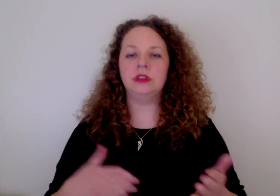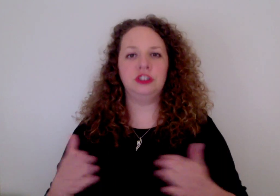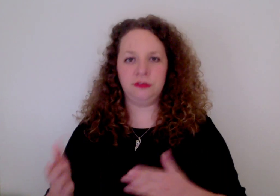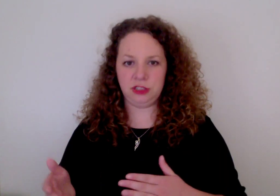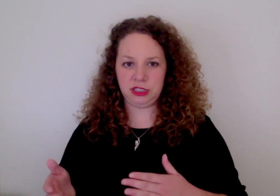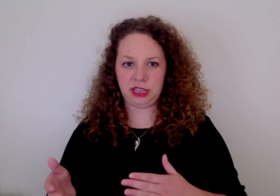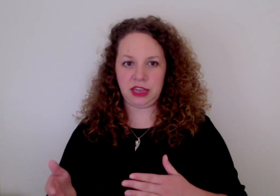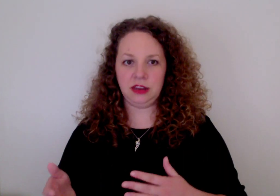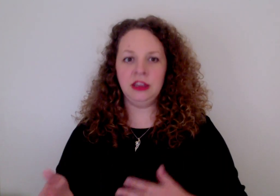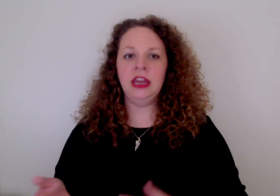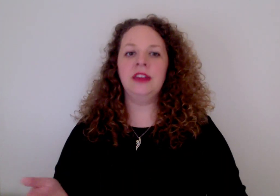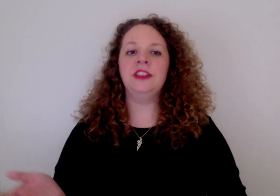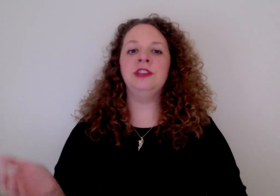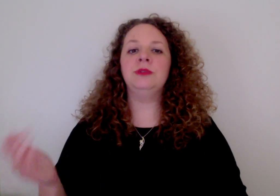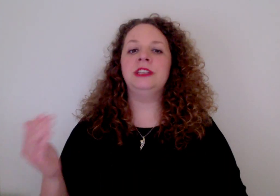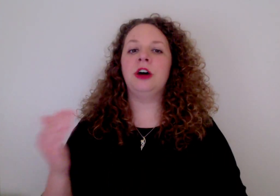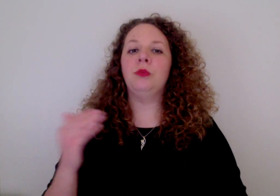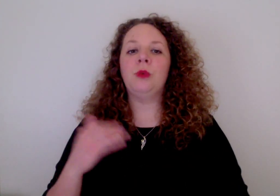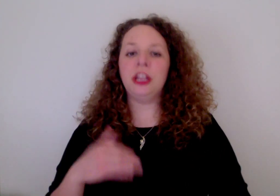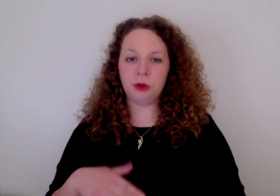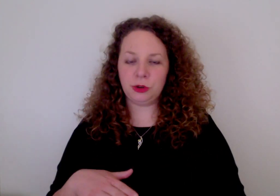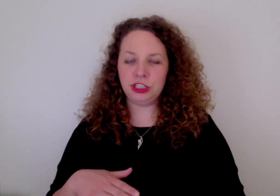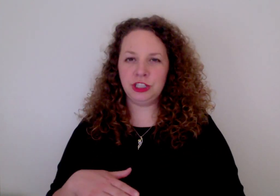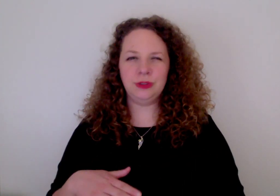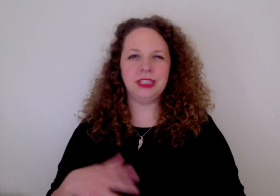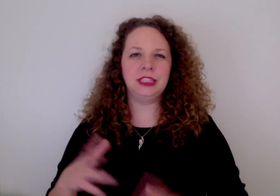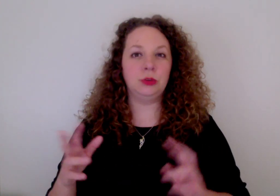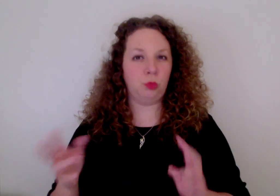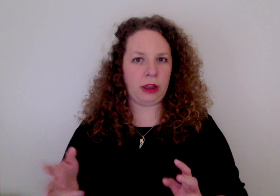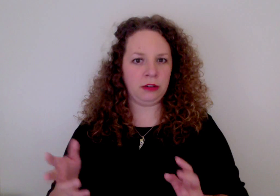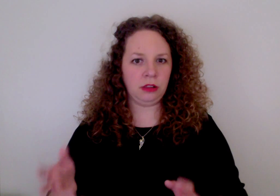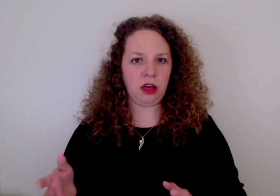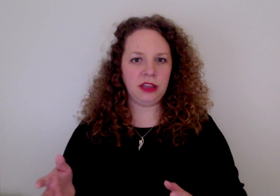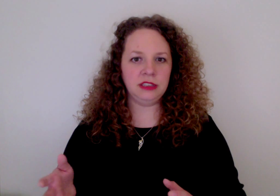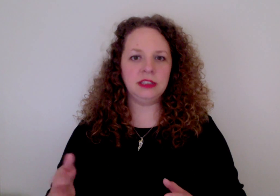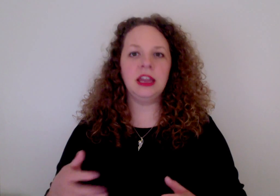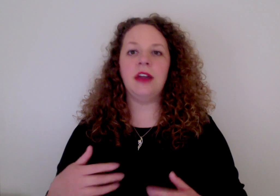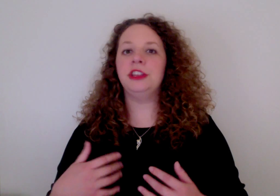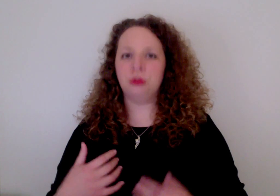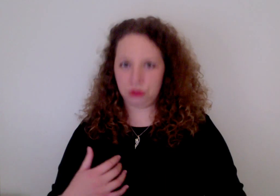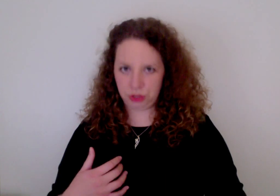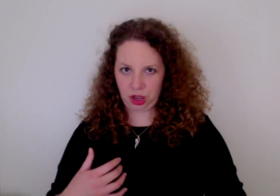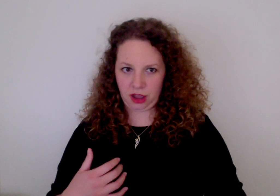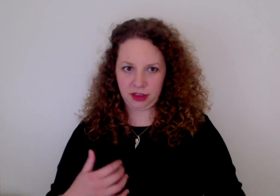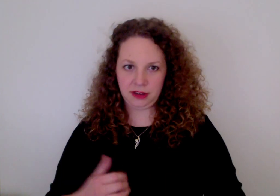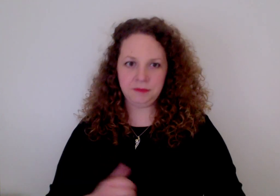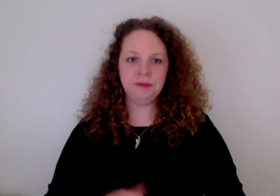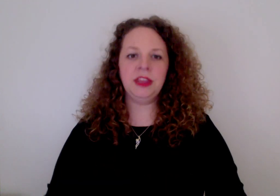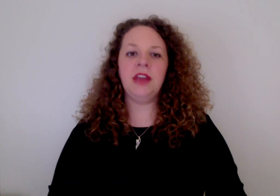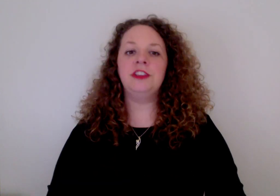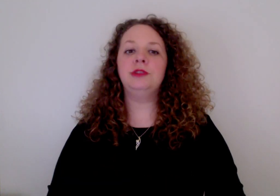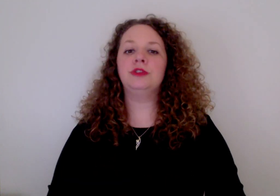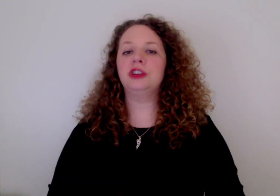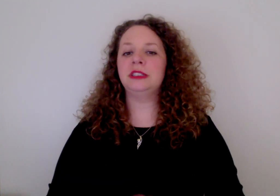shift to the side. Then you will tell what you are going to do, that's the one clause, and then you will nod. And then you will check to see if